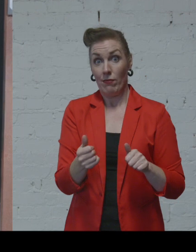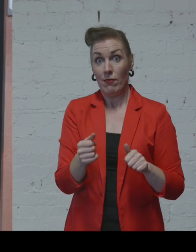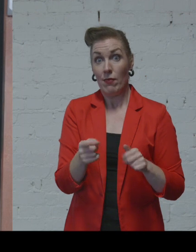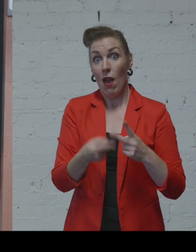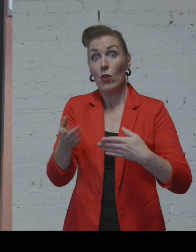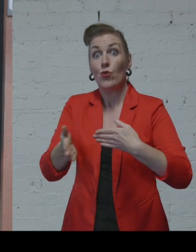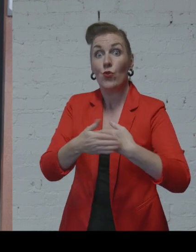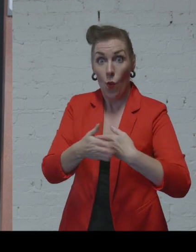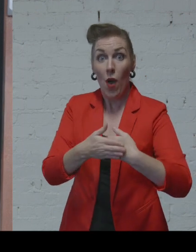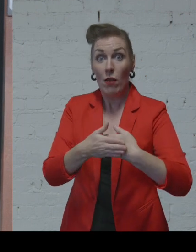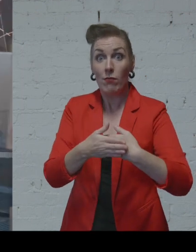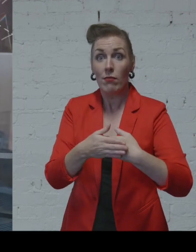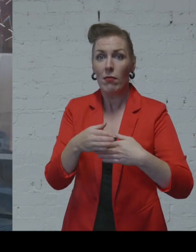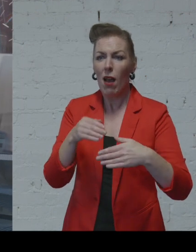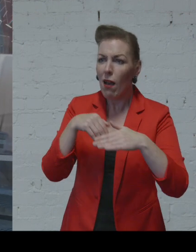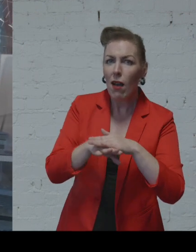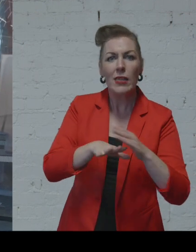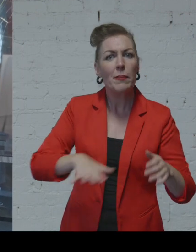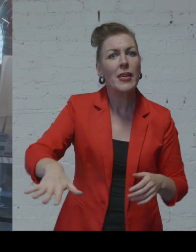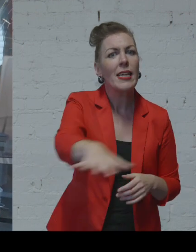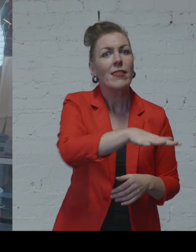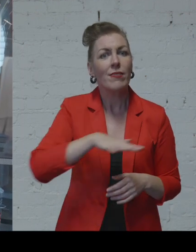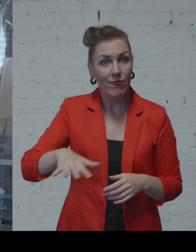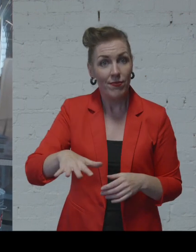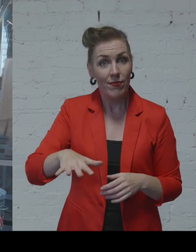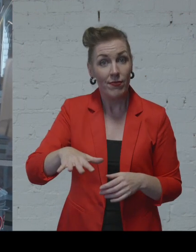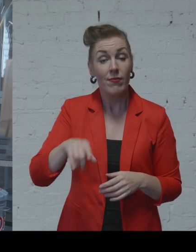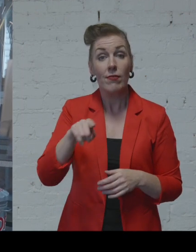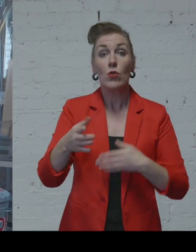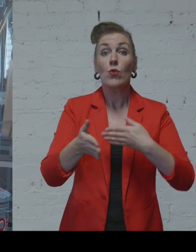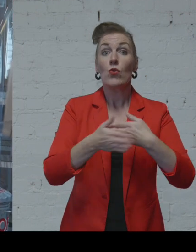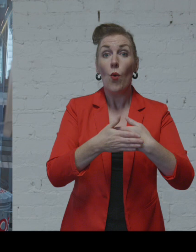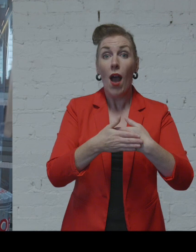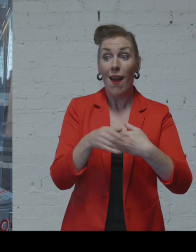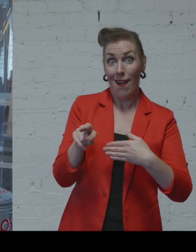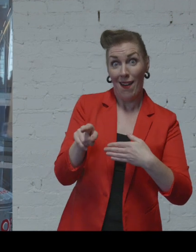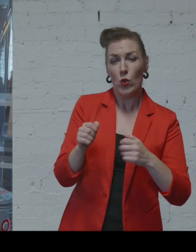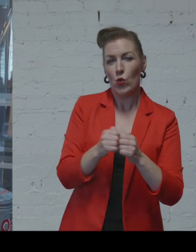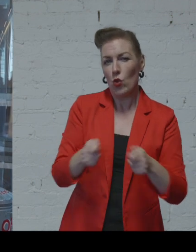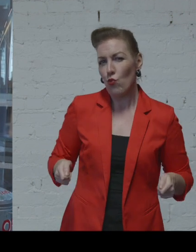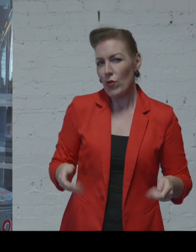door, there is another door leading to the foyer area. This door is suited to wheelchair users.